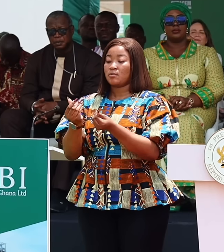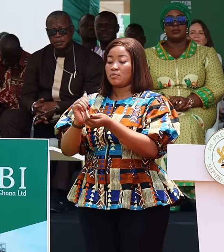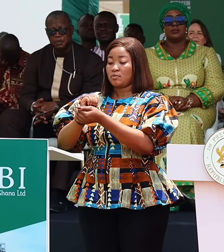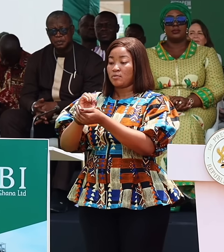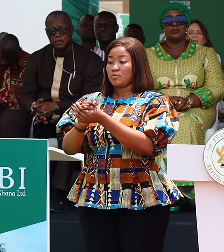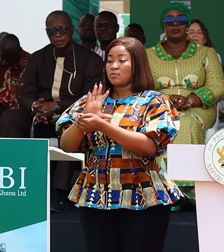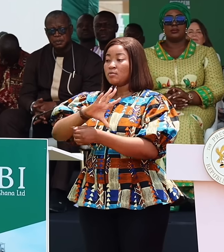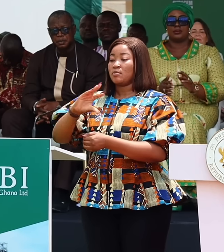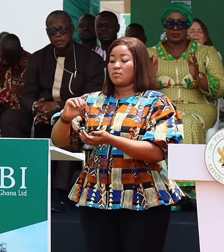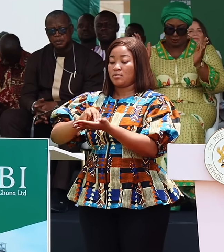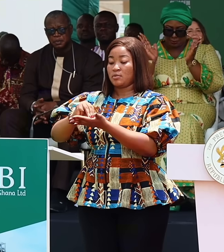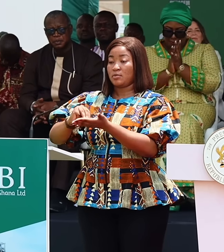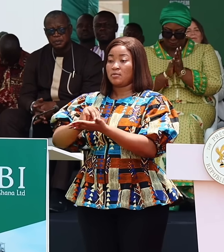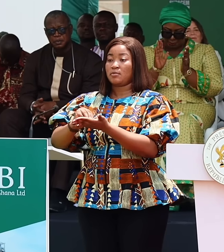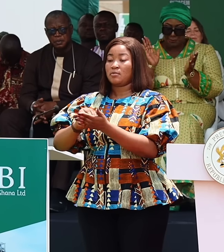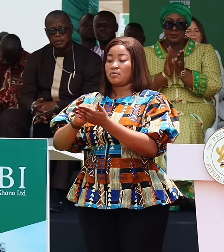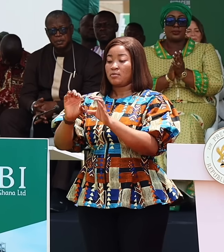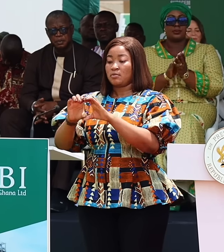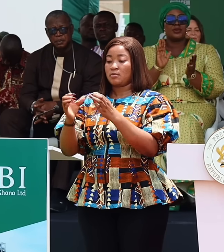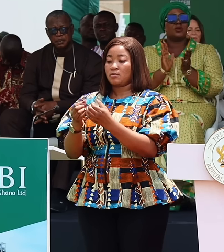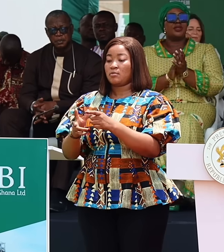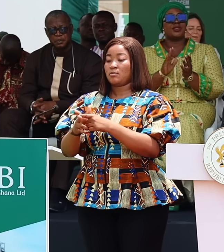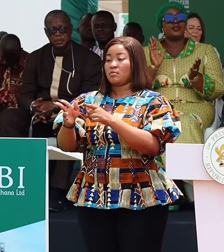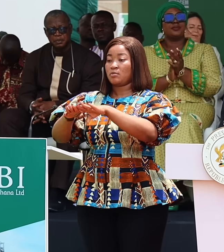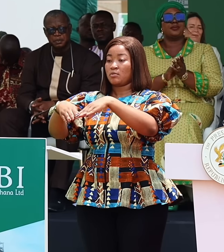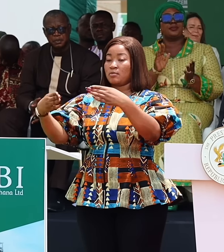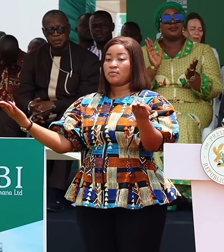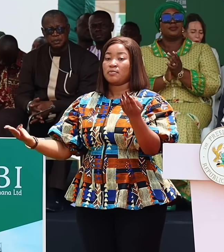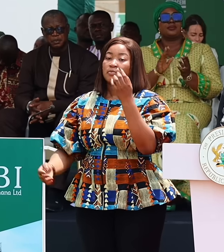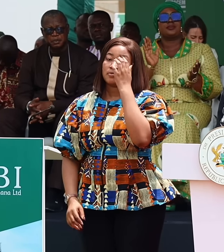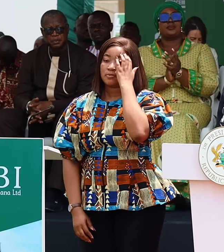an expanded cement factory duly